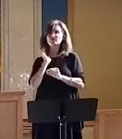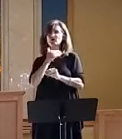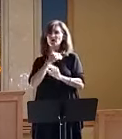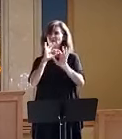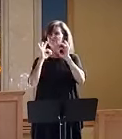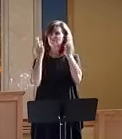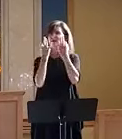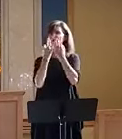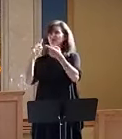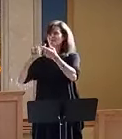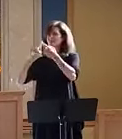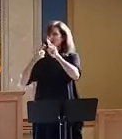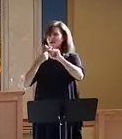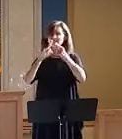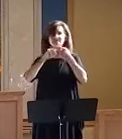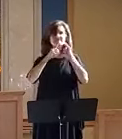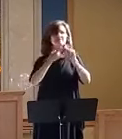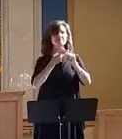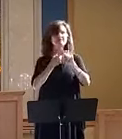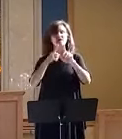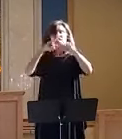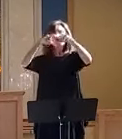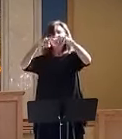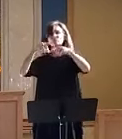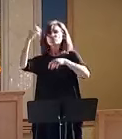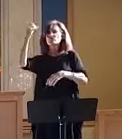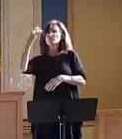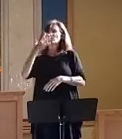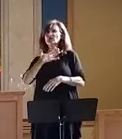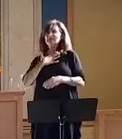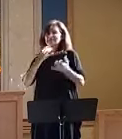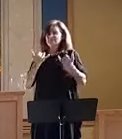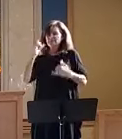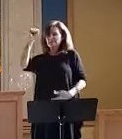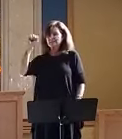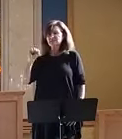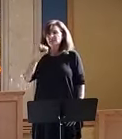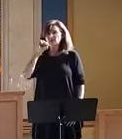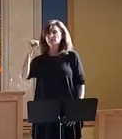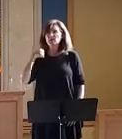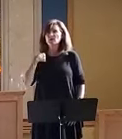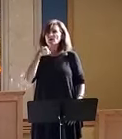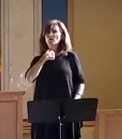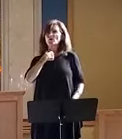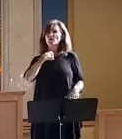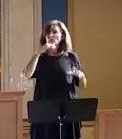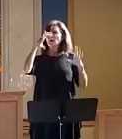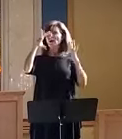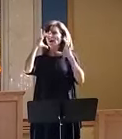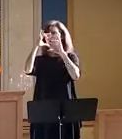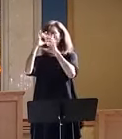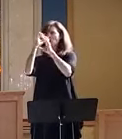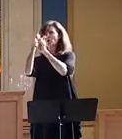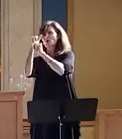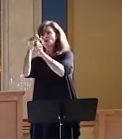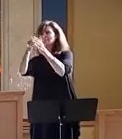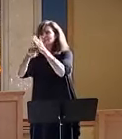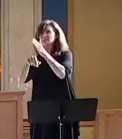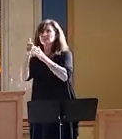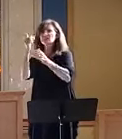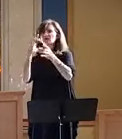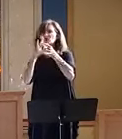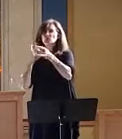and friends, through the grace of this sacrament, may we be drawn ever more deeply